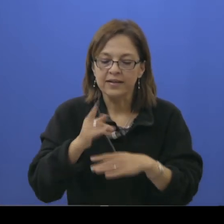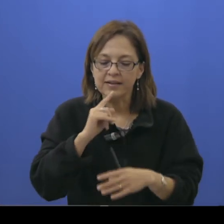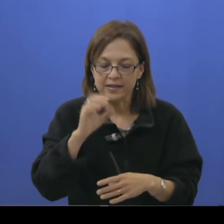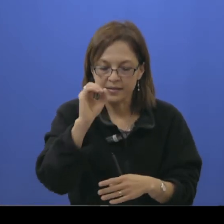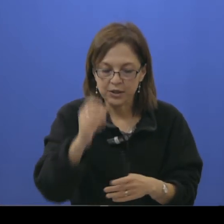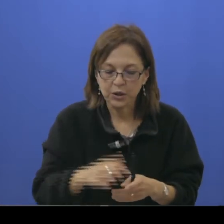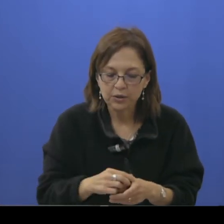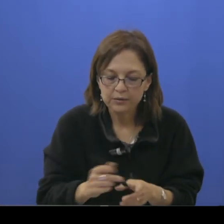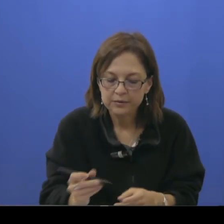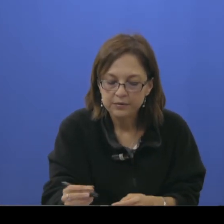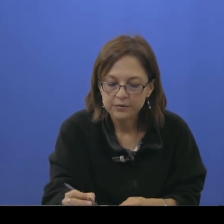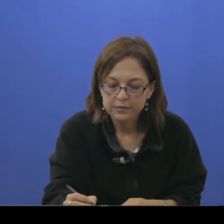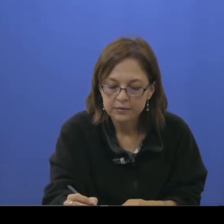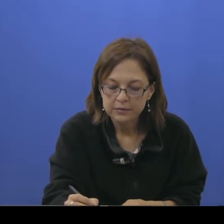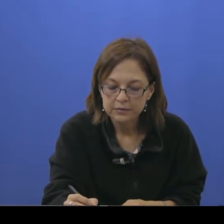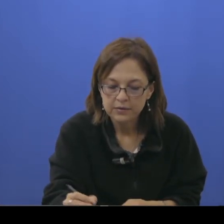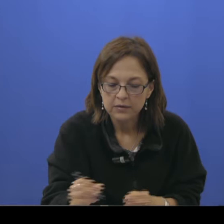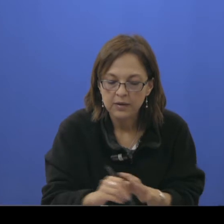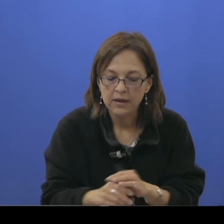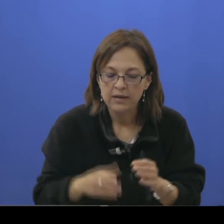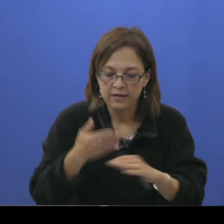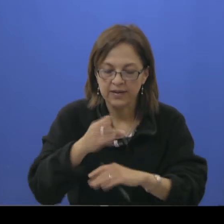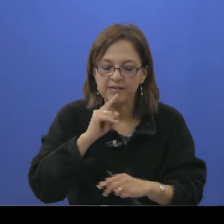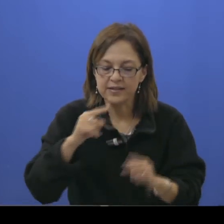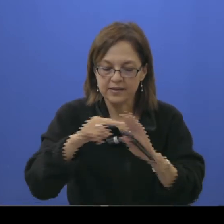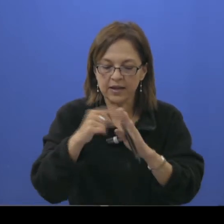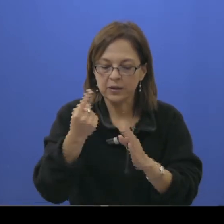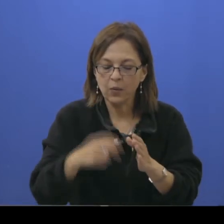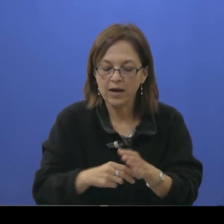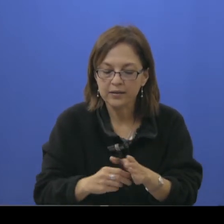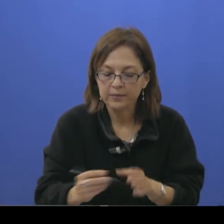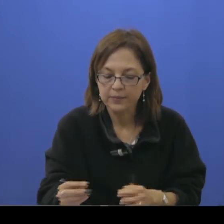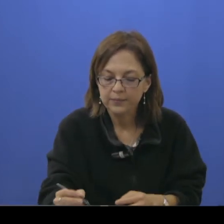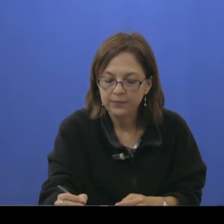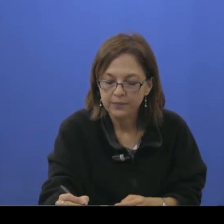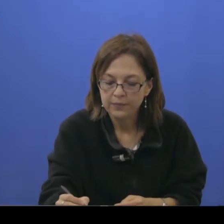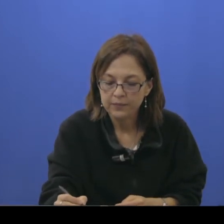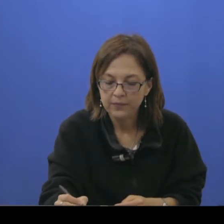The next is 0. The next is -1.